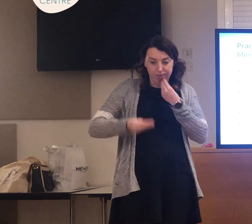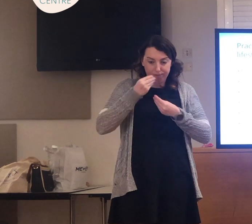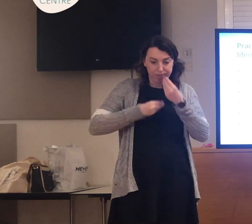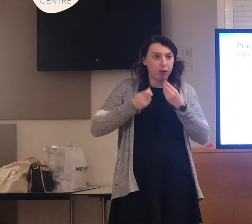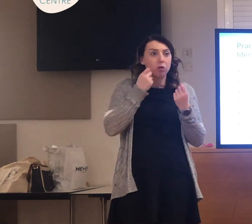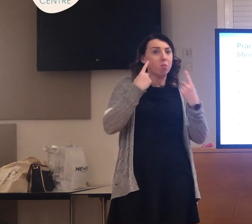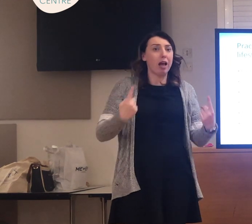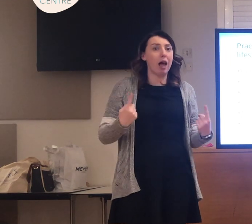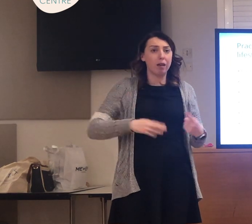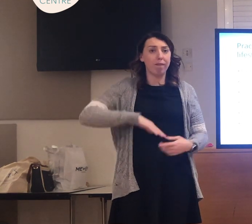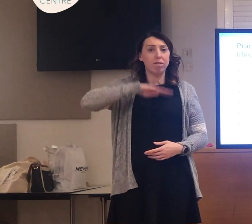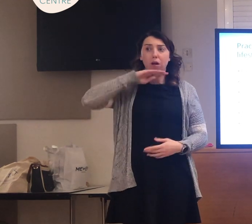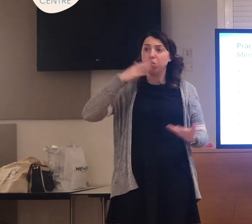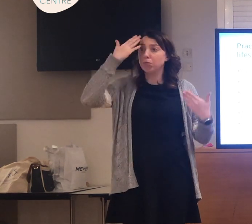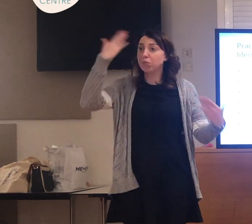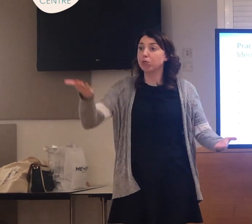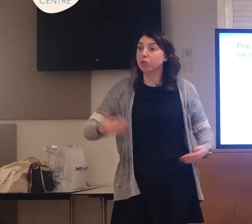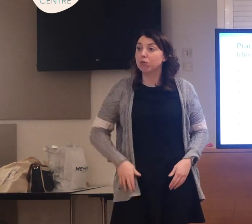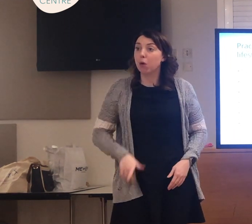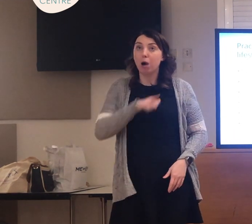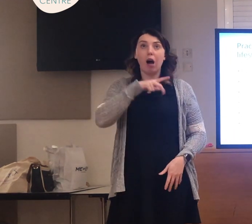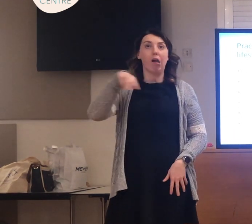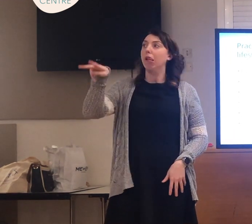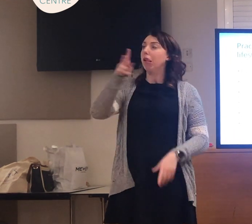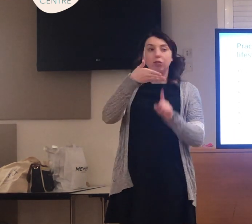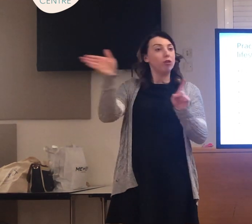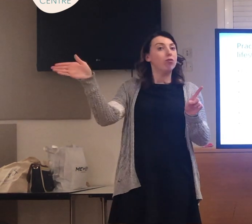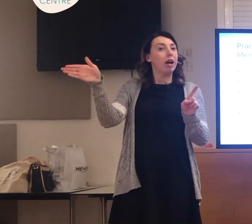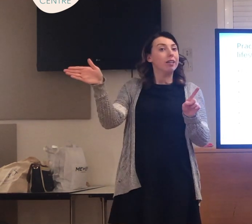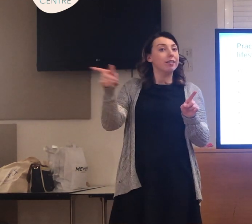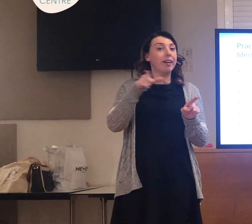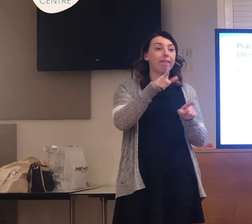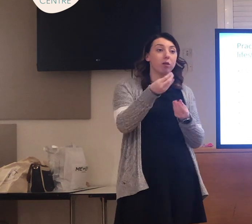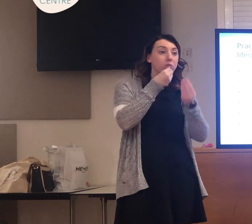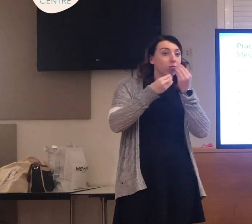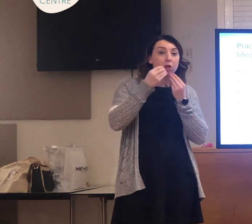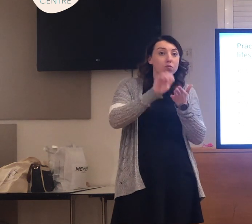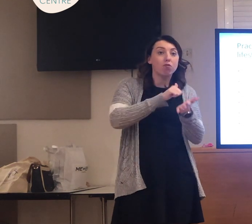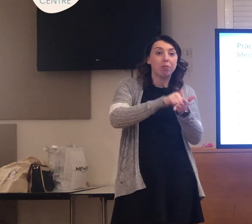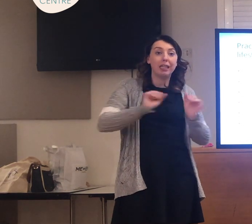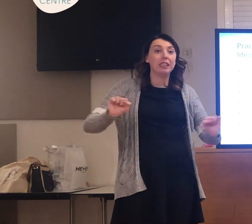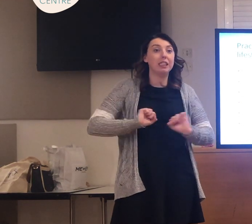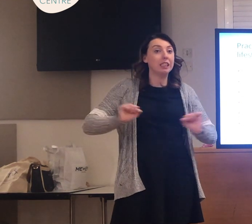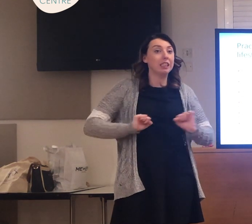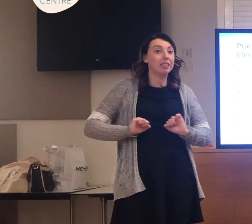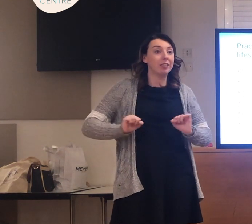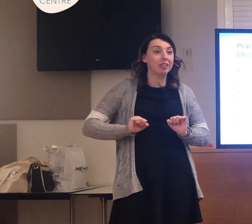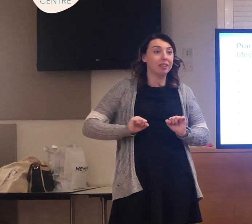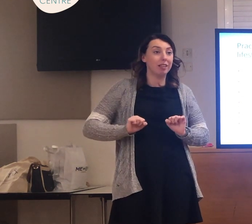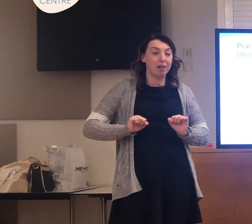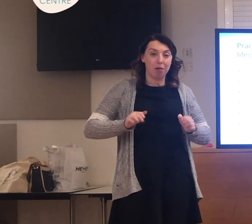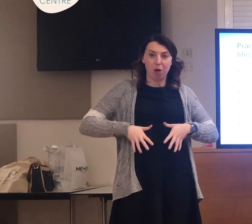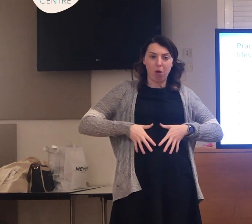satisfied. And most of the time, if you haven't eaten properly throughout the day, you